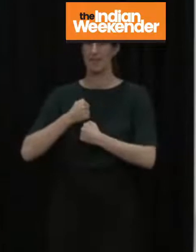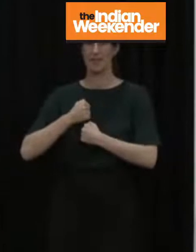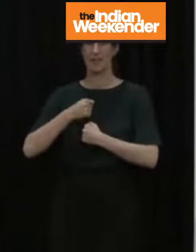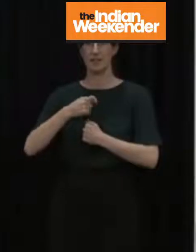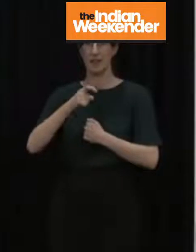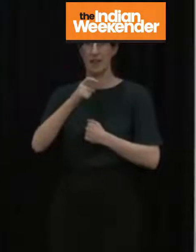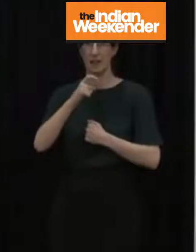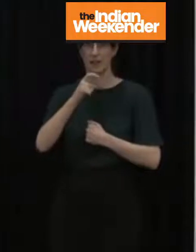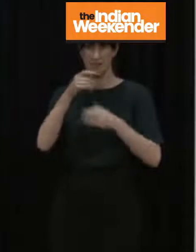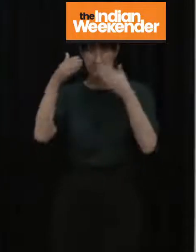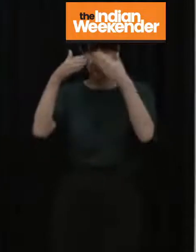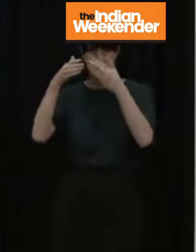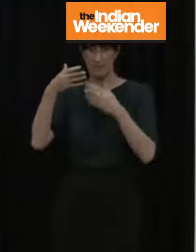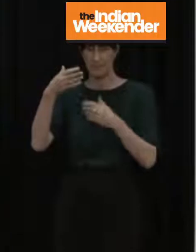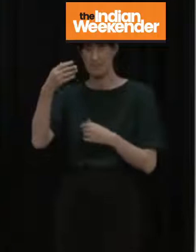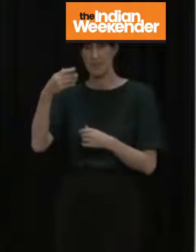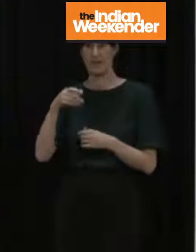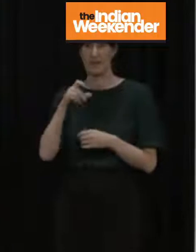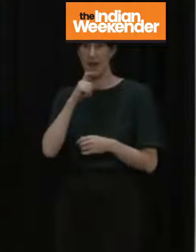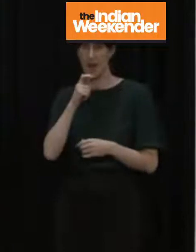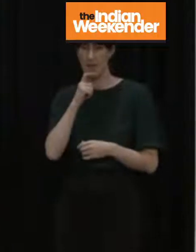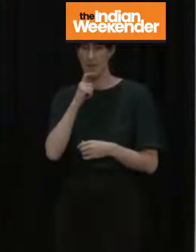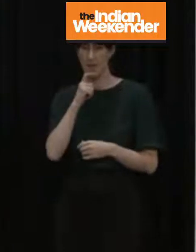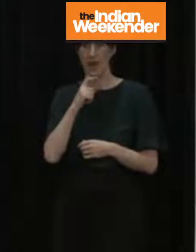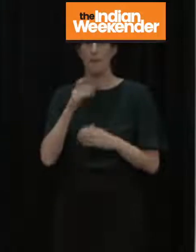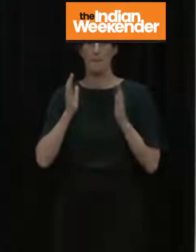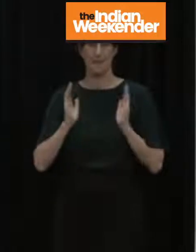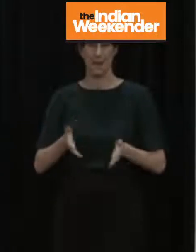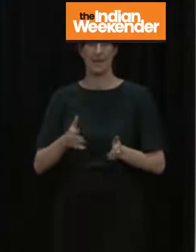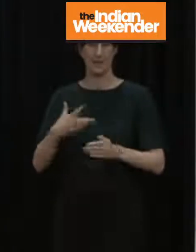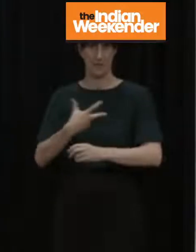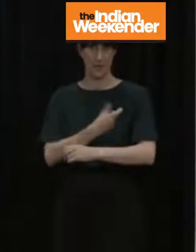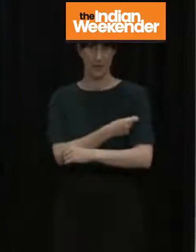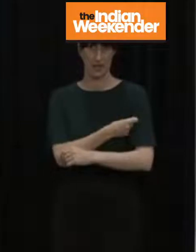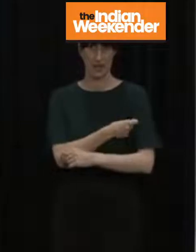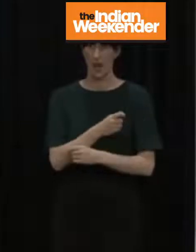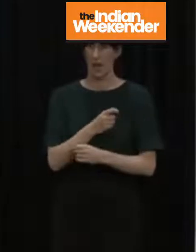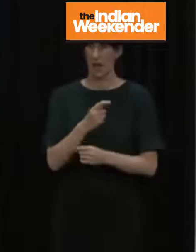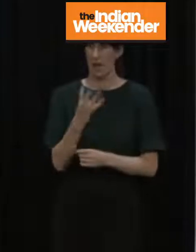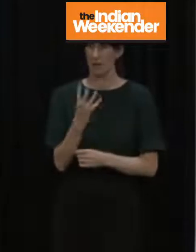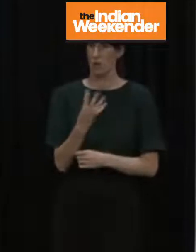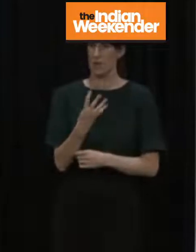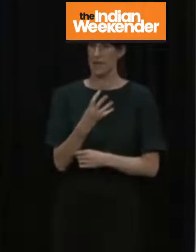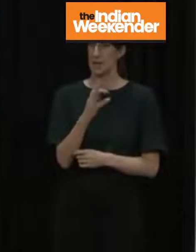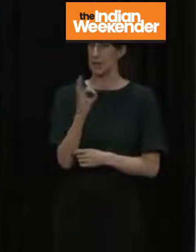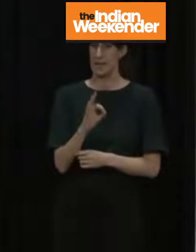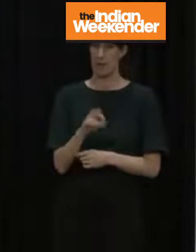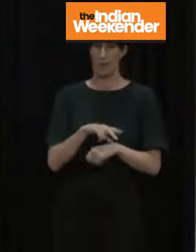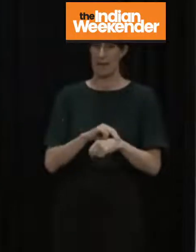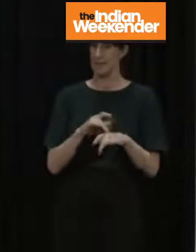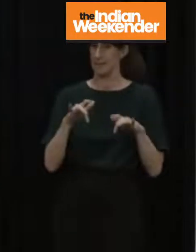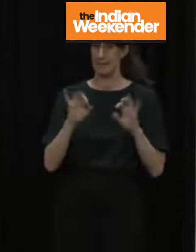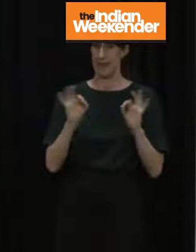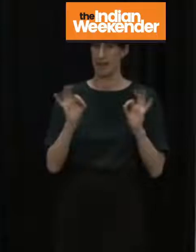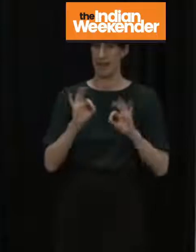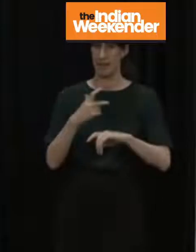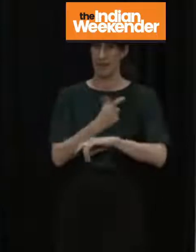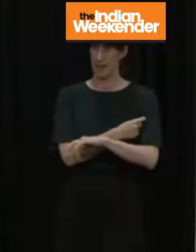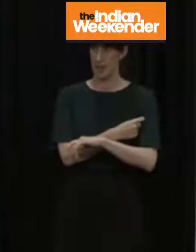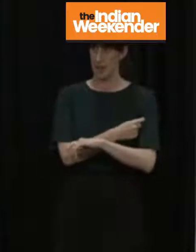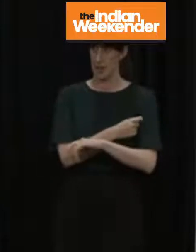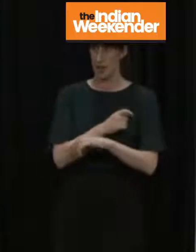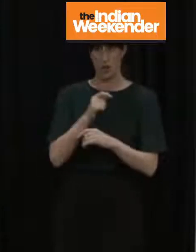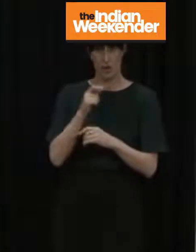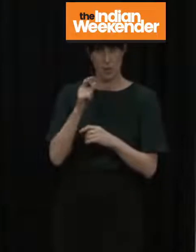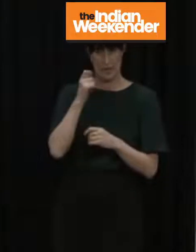14% of the police are unvaccinated. Are you expecting some sort of pushback there? Oh, not particularly. As